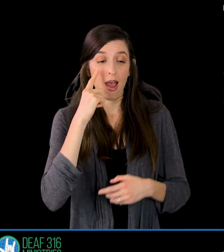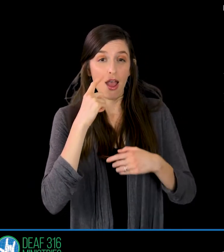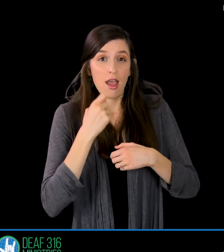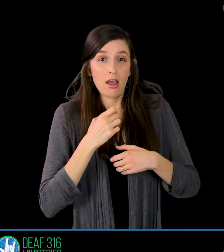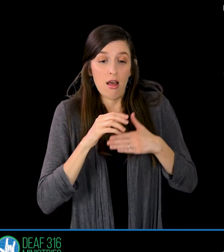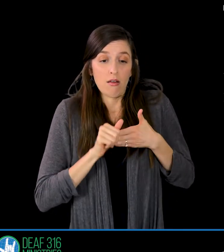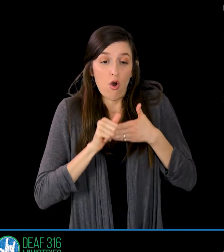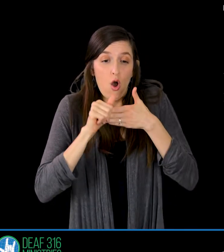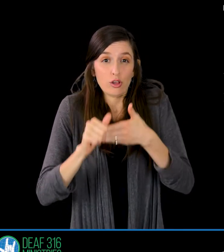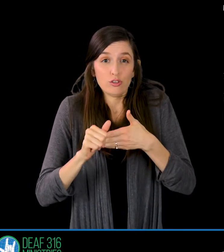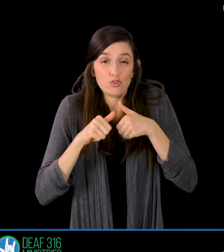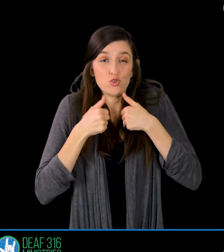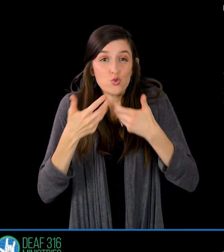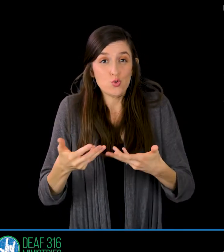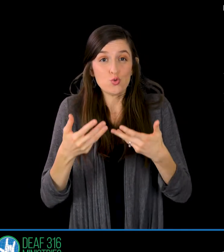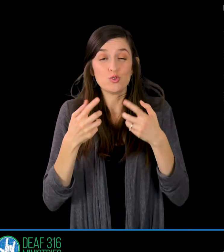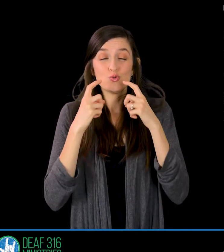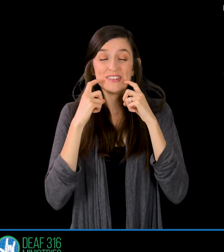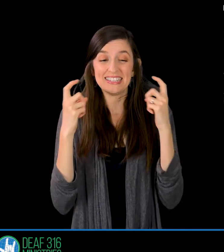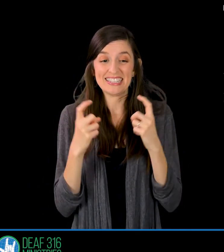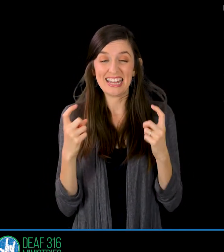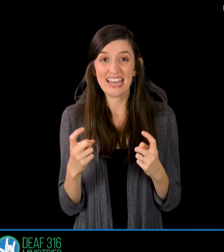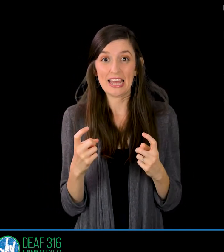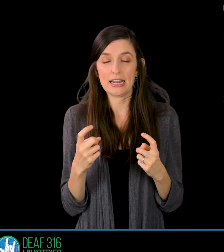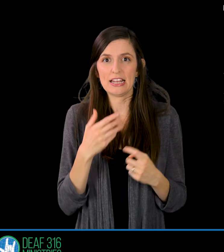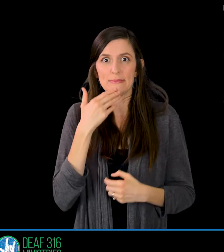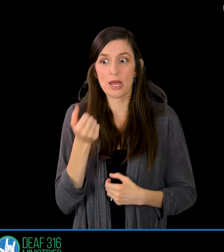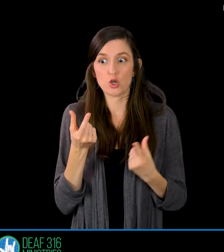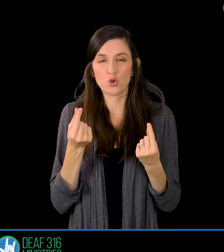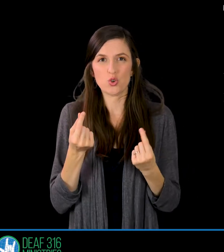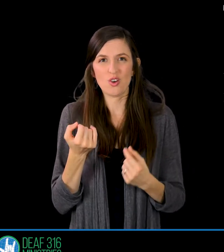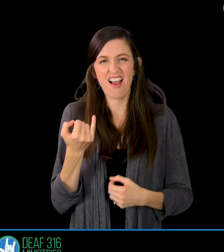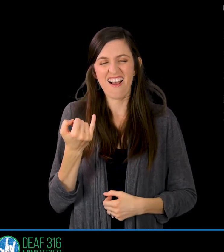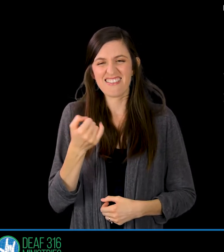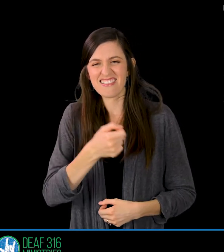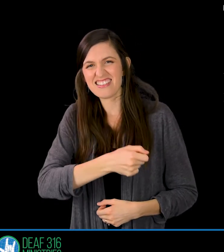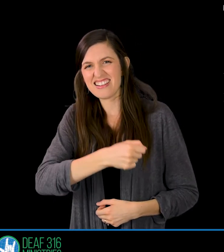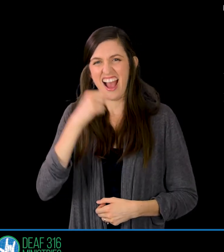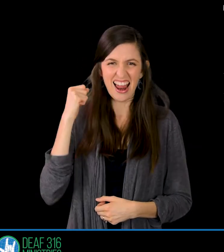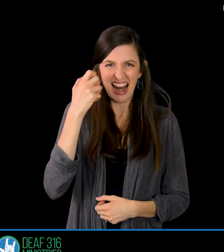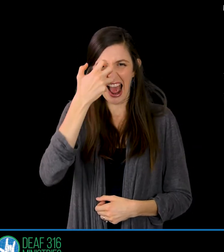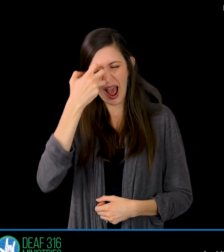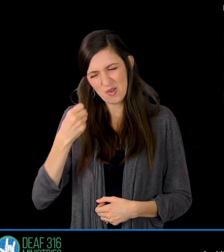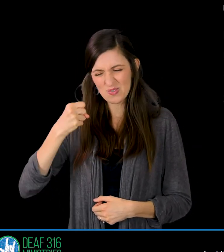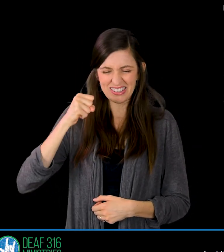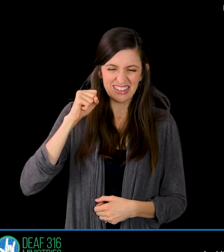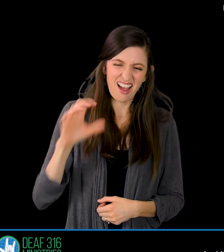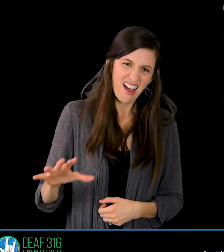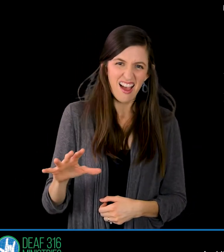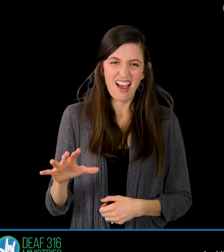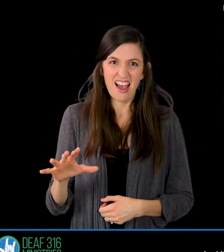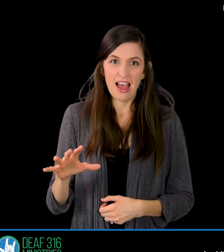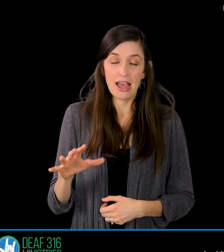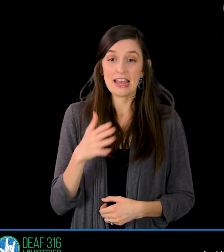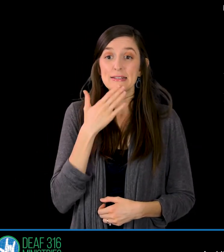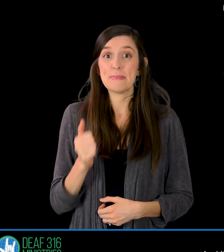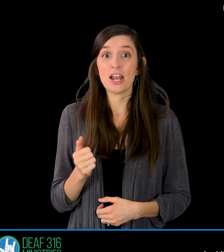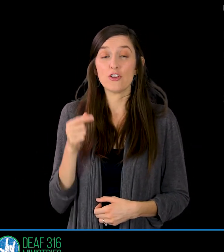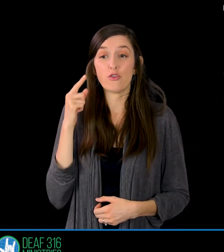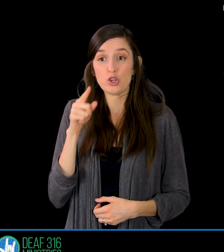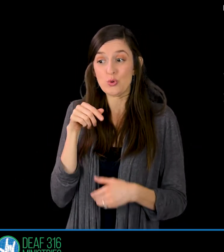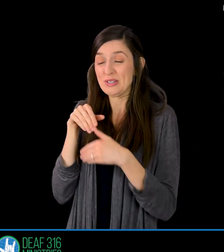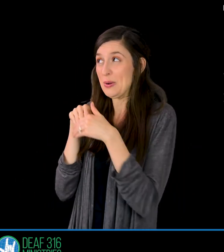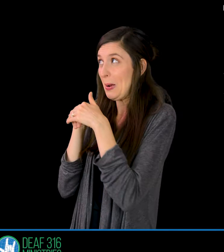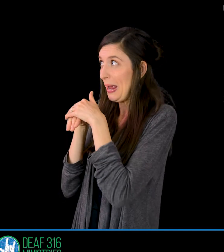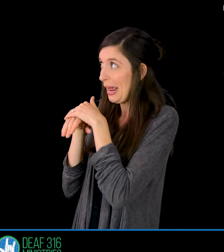it away for it is better for you to lose one of your members than for your whole body to be thrown into hell and if your right eye causes